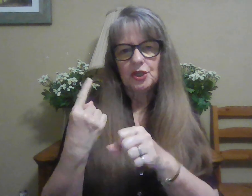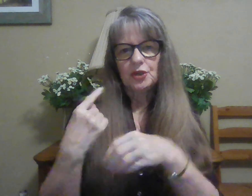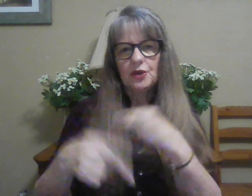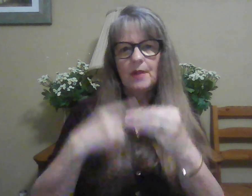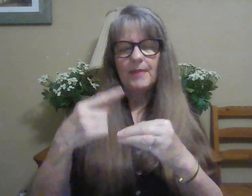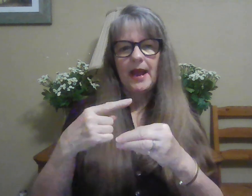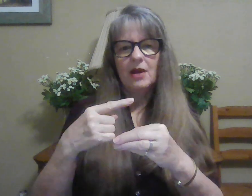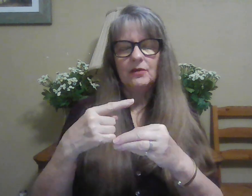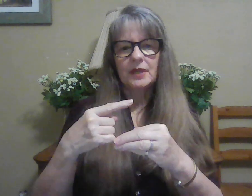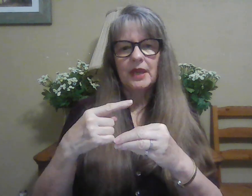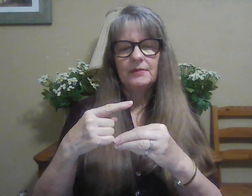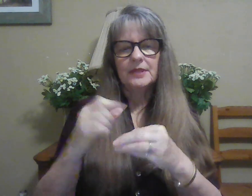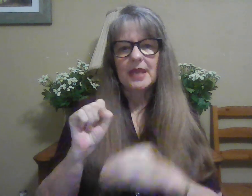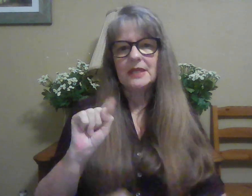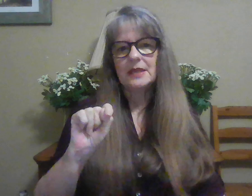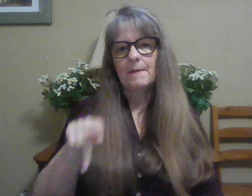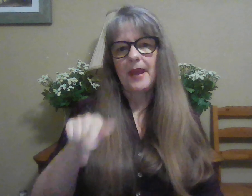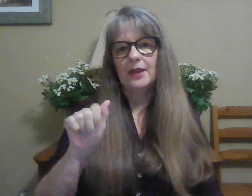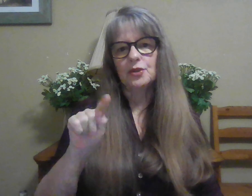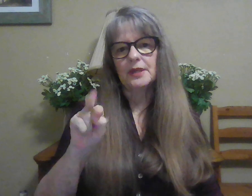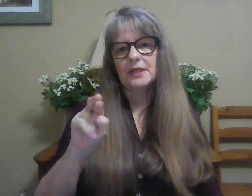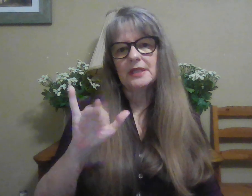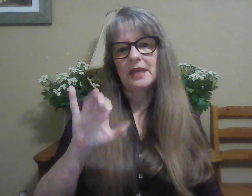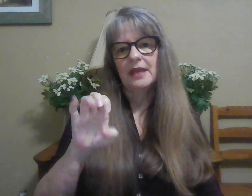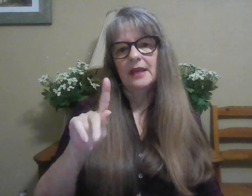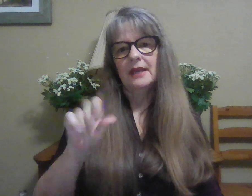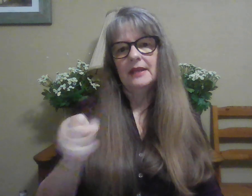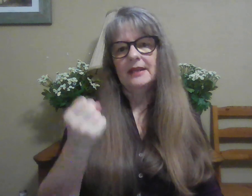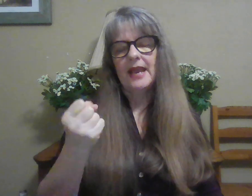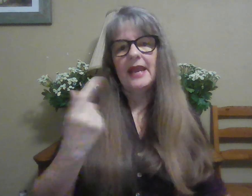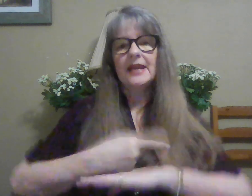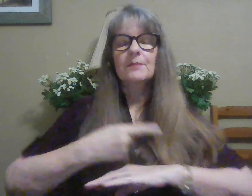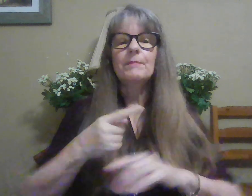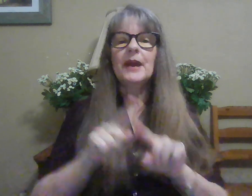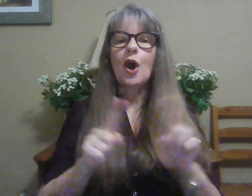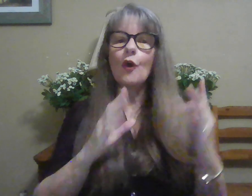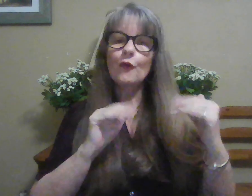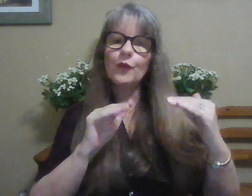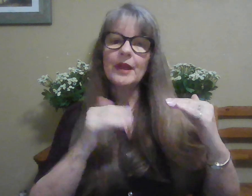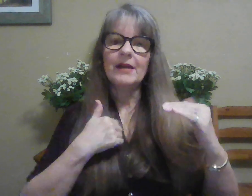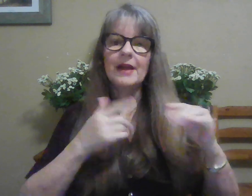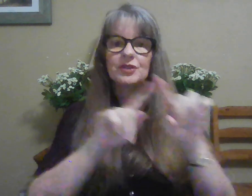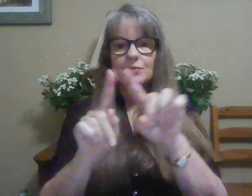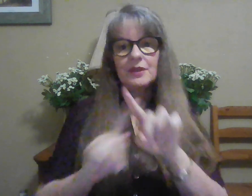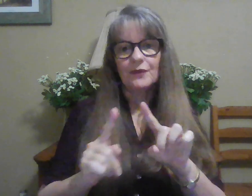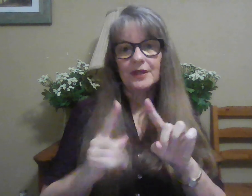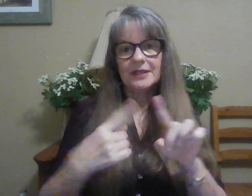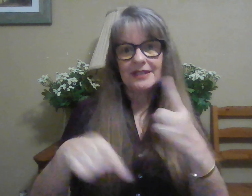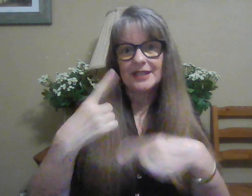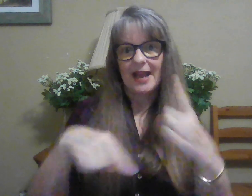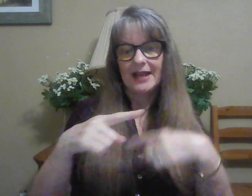year about St. Patrick's Day, but hopefully I'll have some different